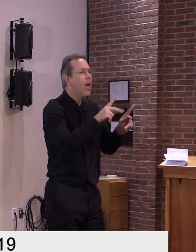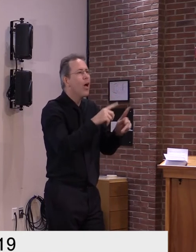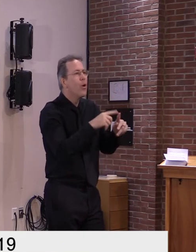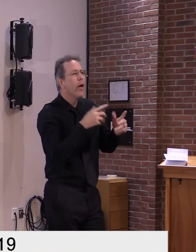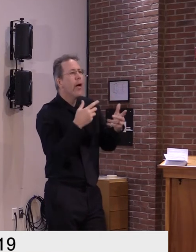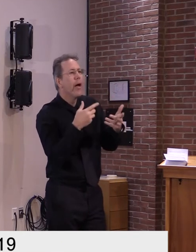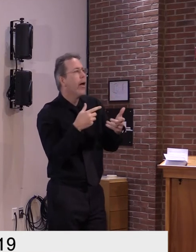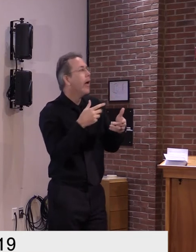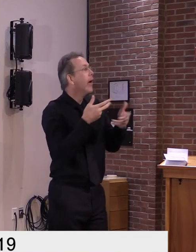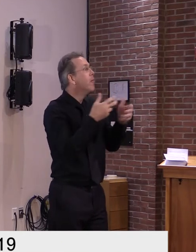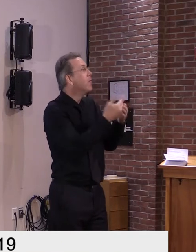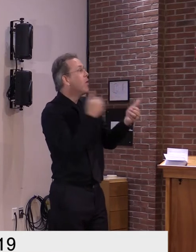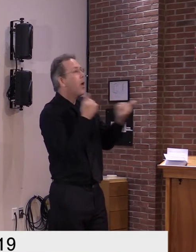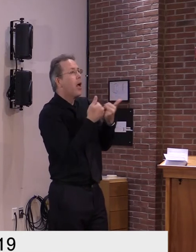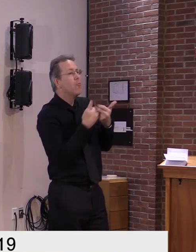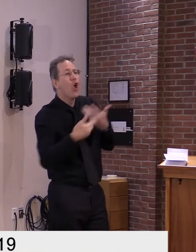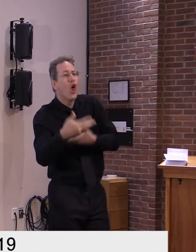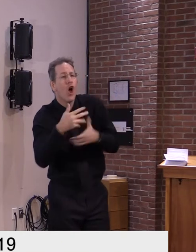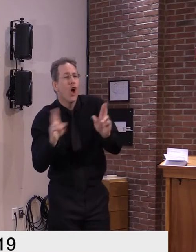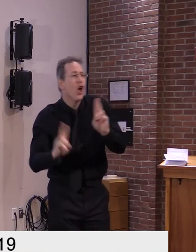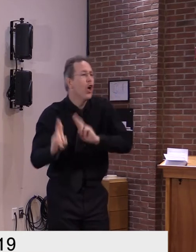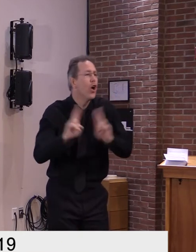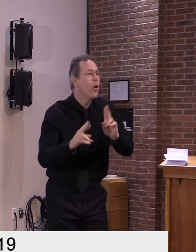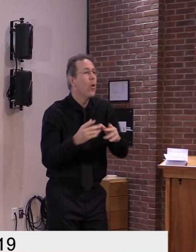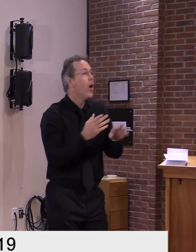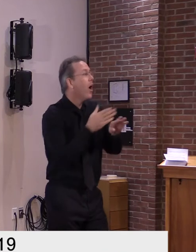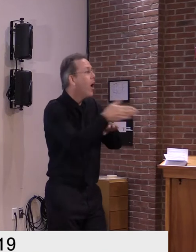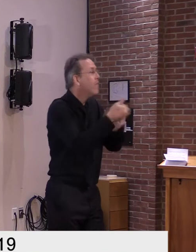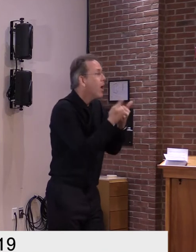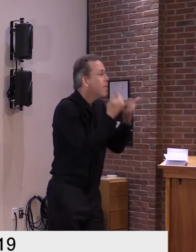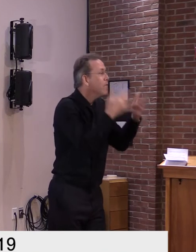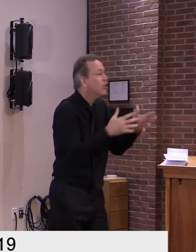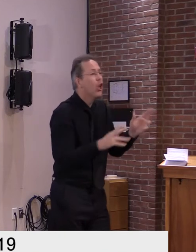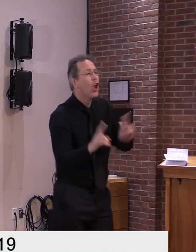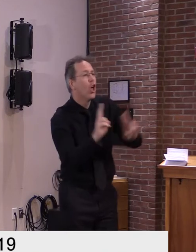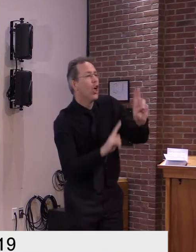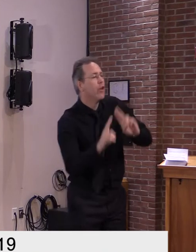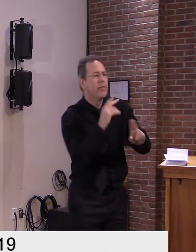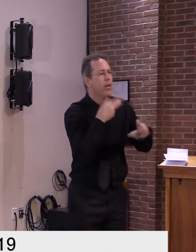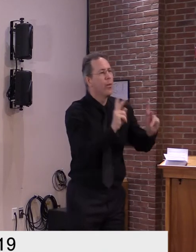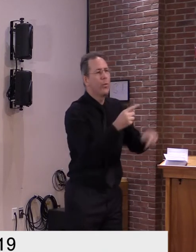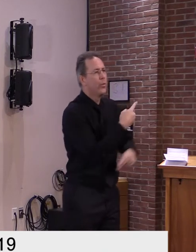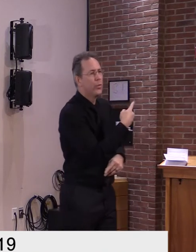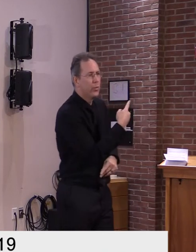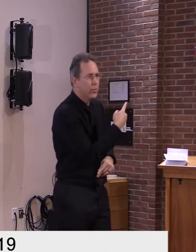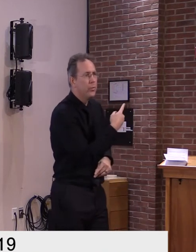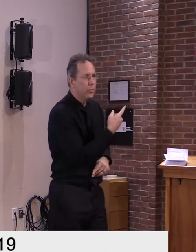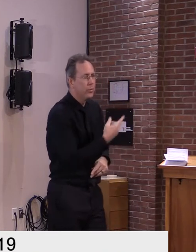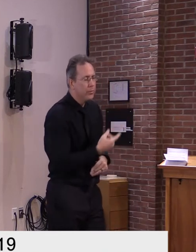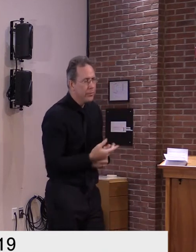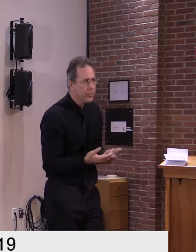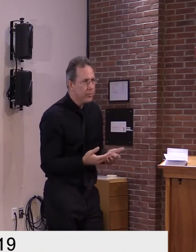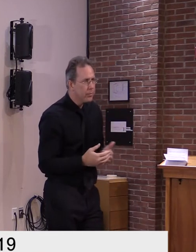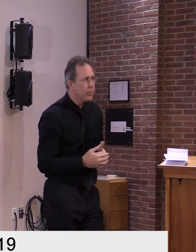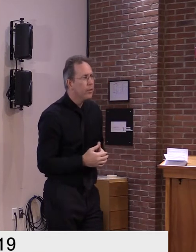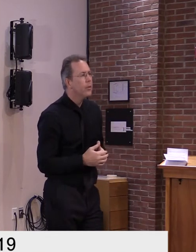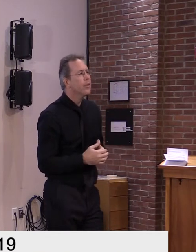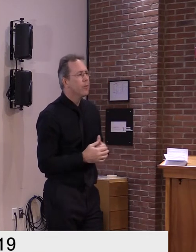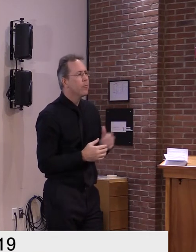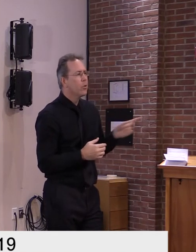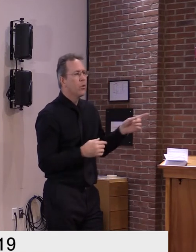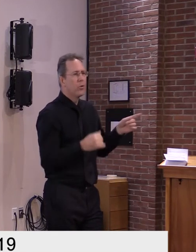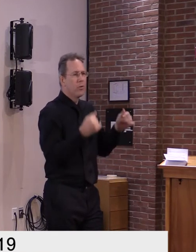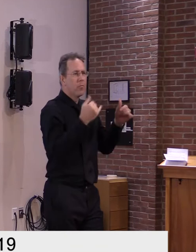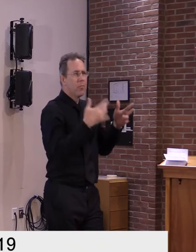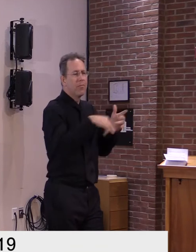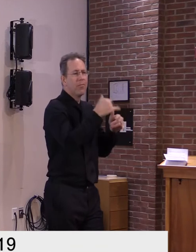had another, like I said, another element of agreement and really saying that they would step up and do the right thing and do